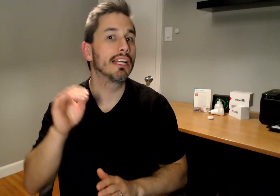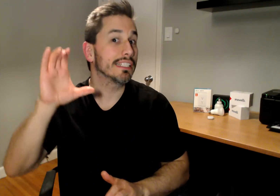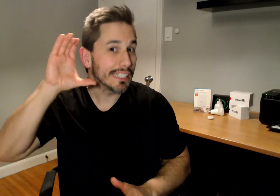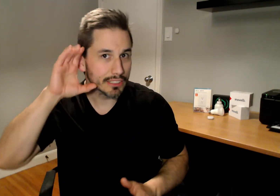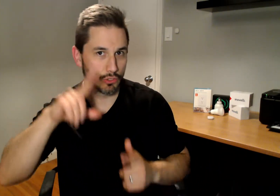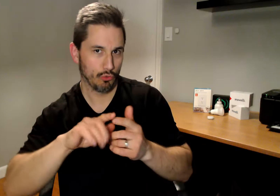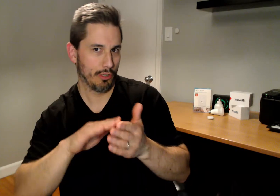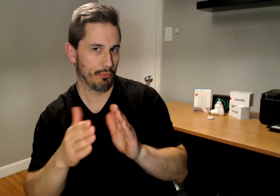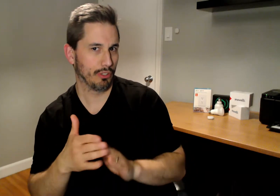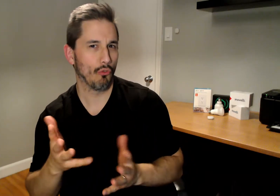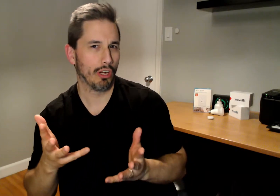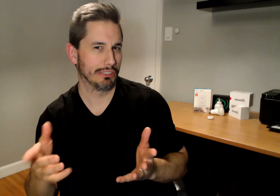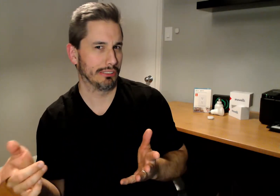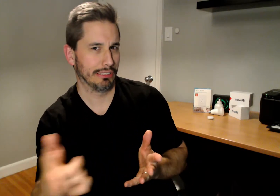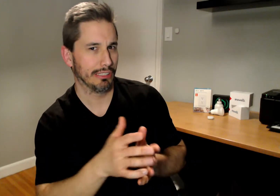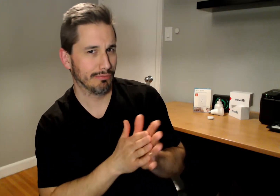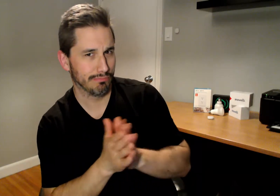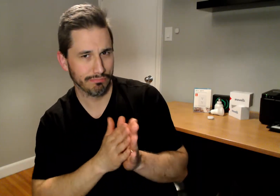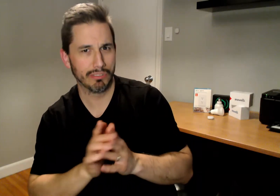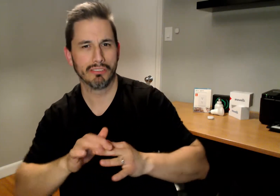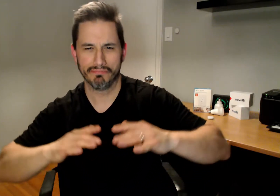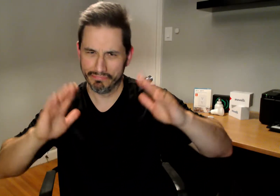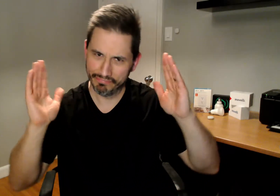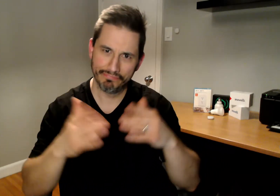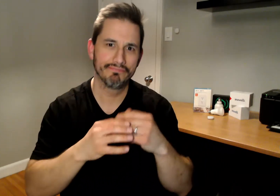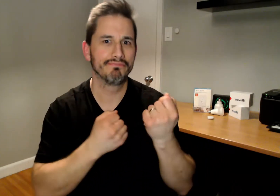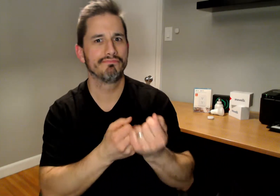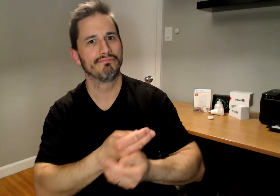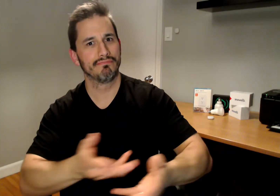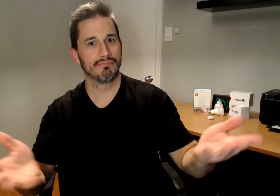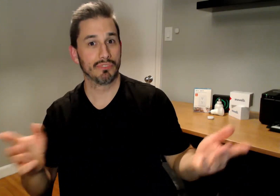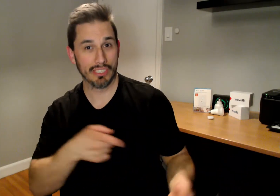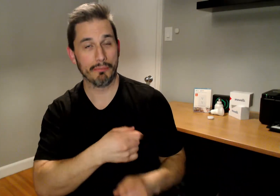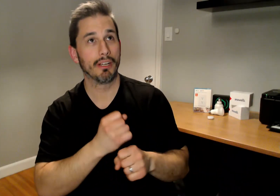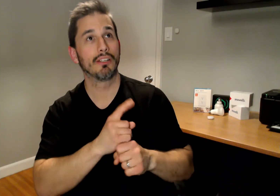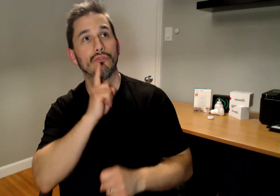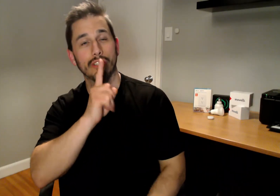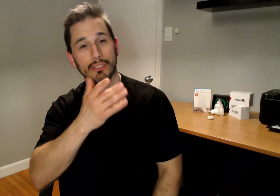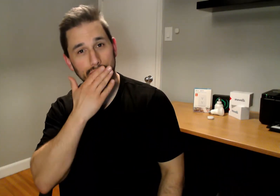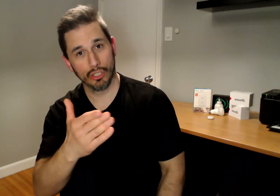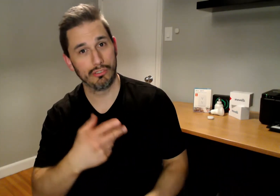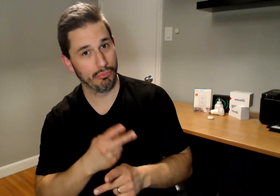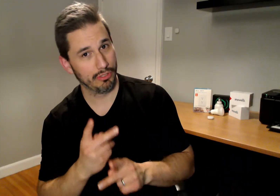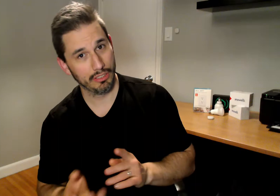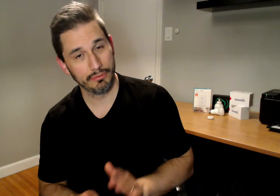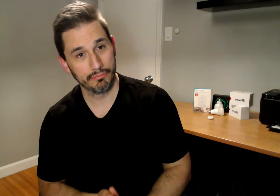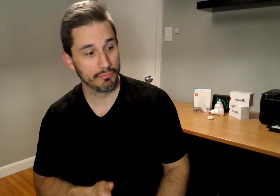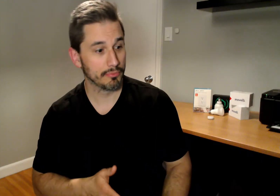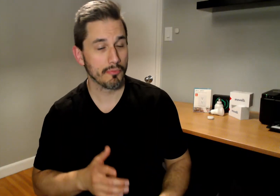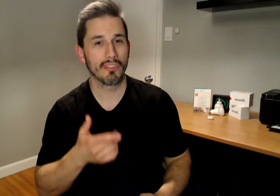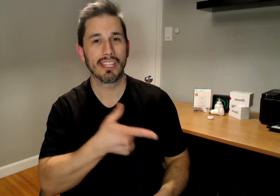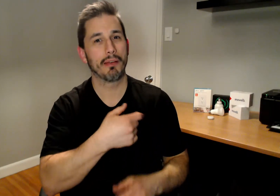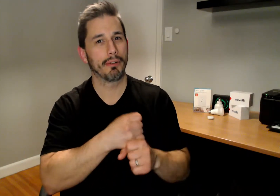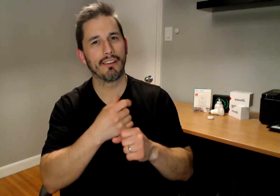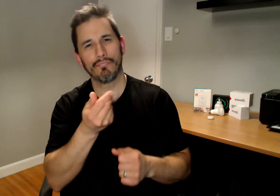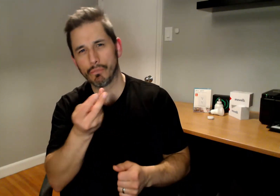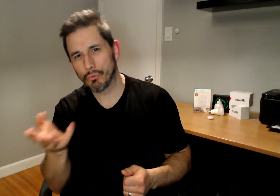home products. And they really listen to what the community wants from their products. And they do make excellent smart home